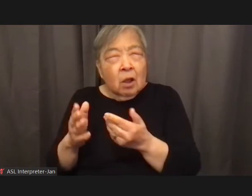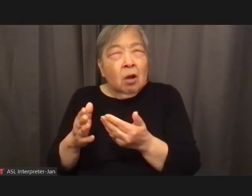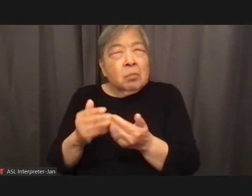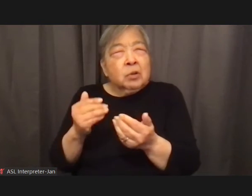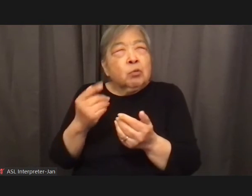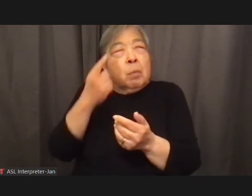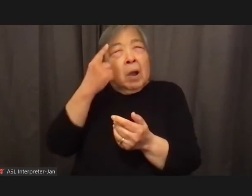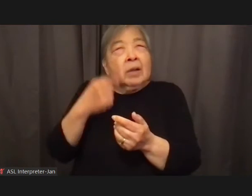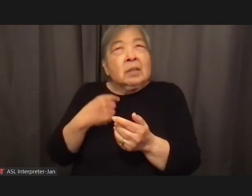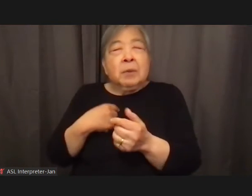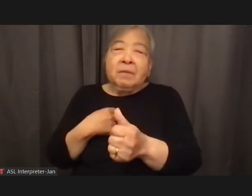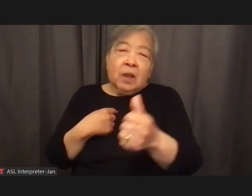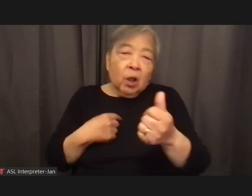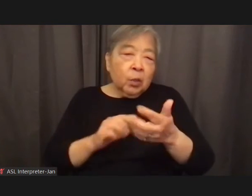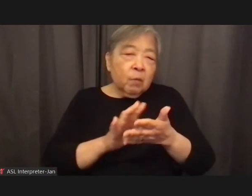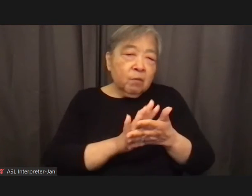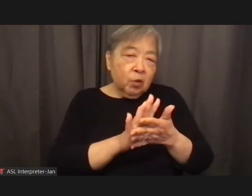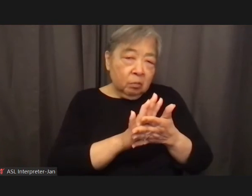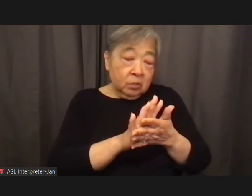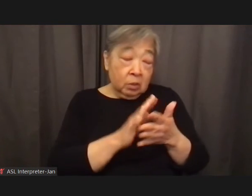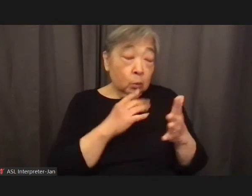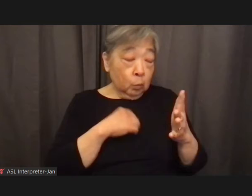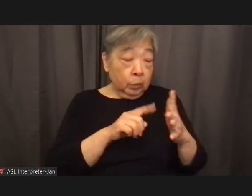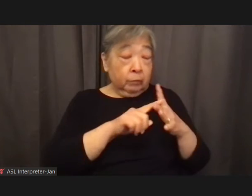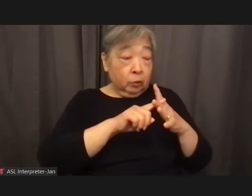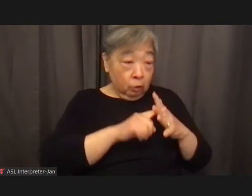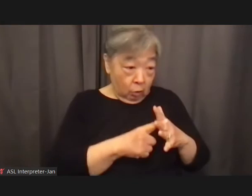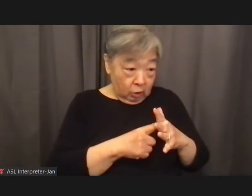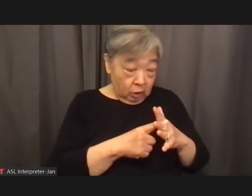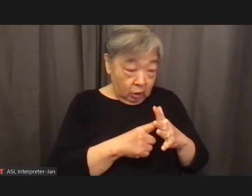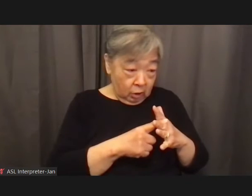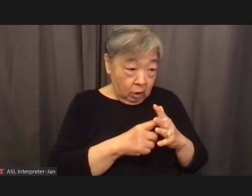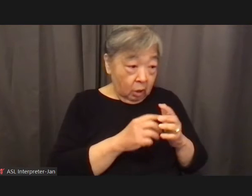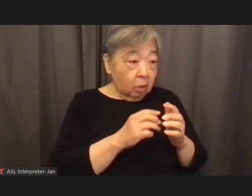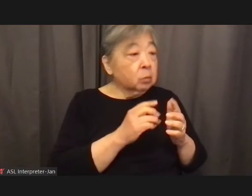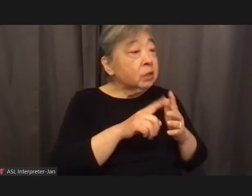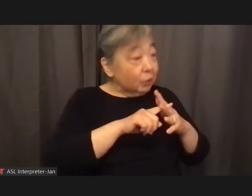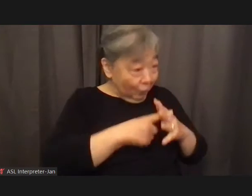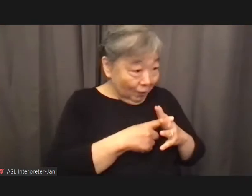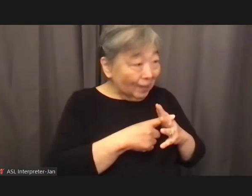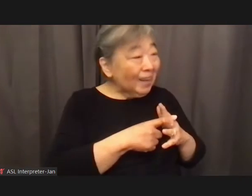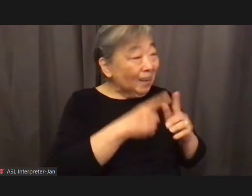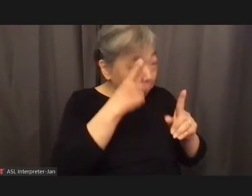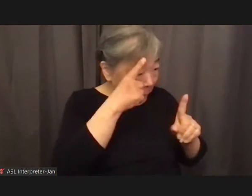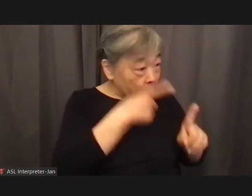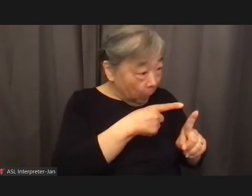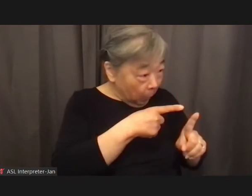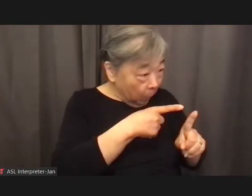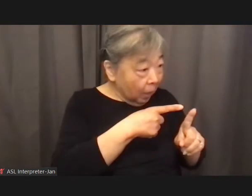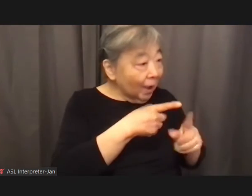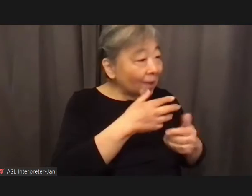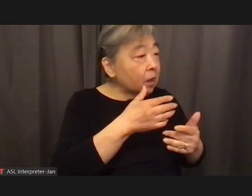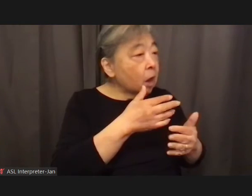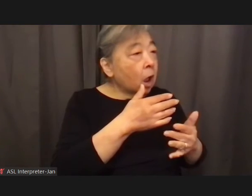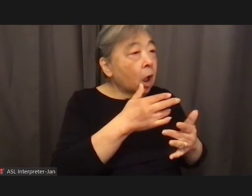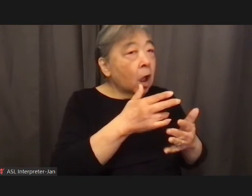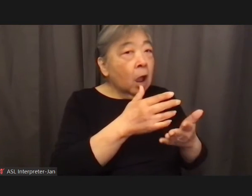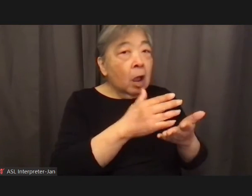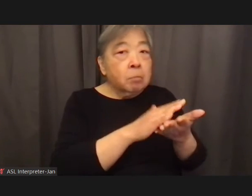all the other films that we started out with something and turned into something else. Mm-hmm. Yeah. So